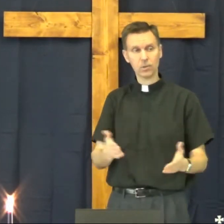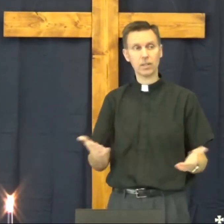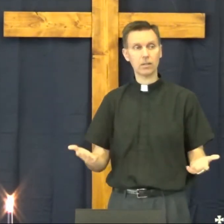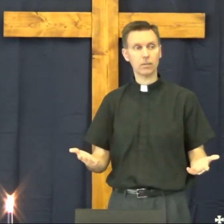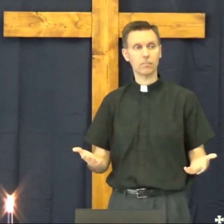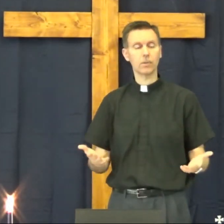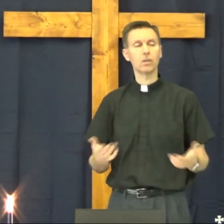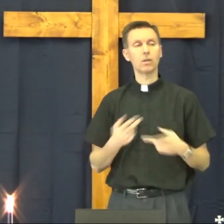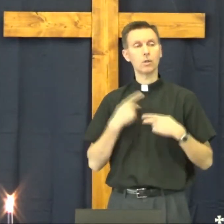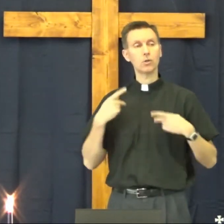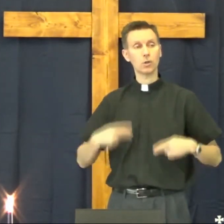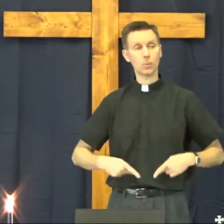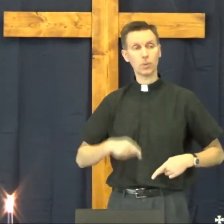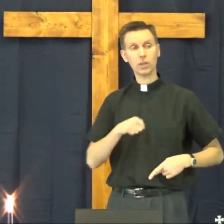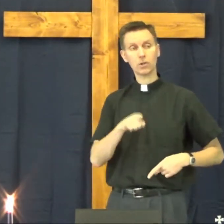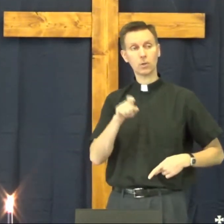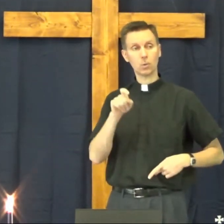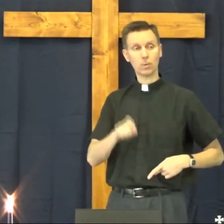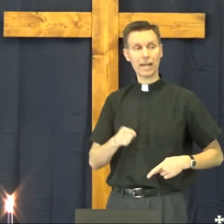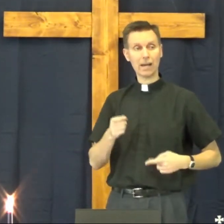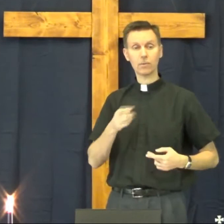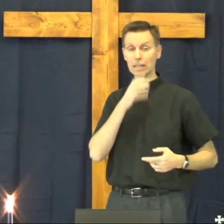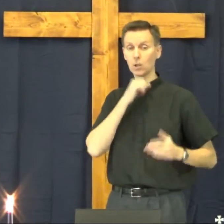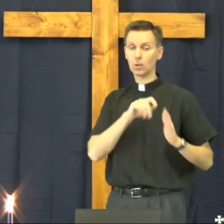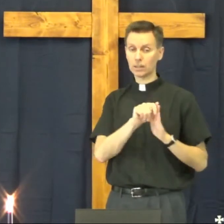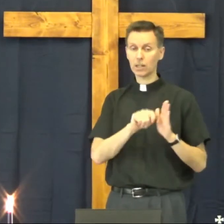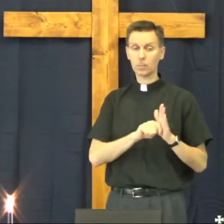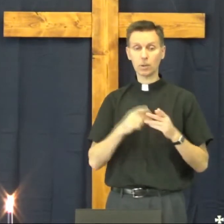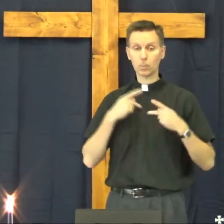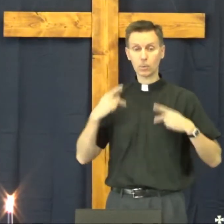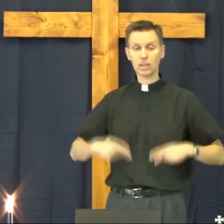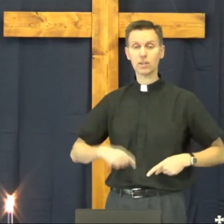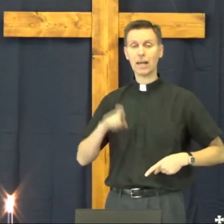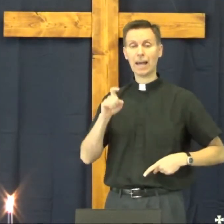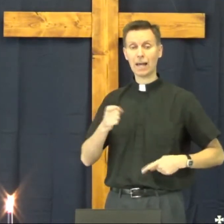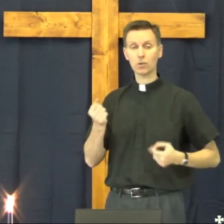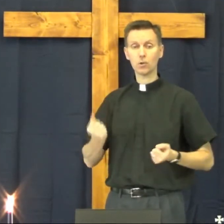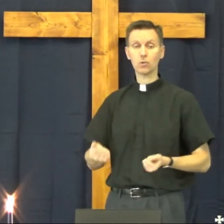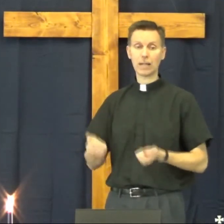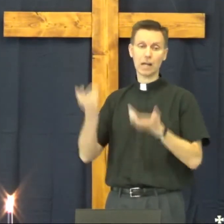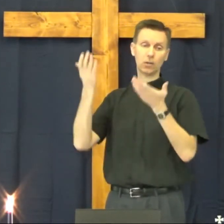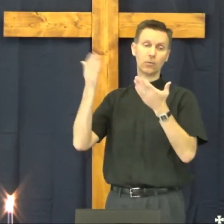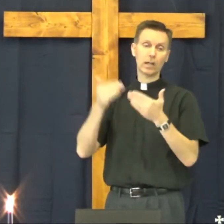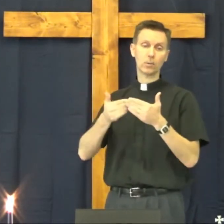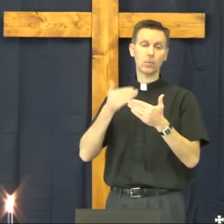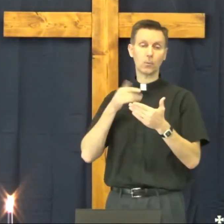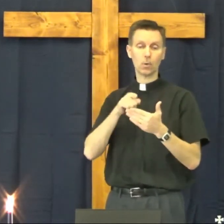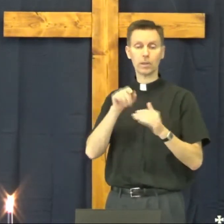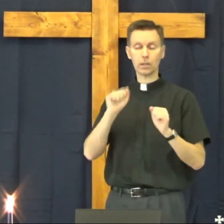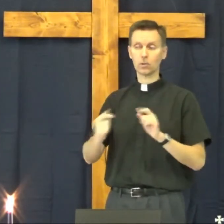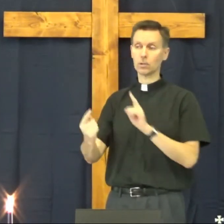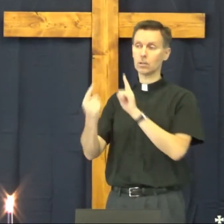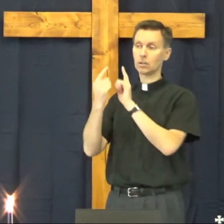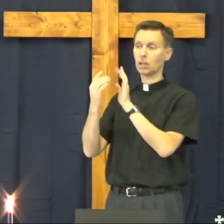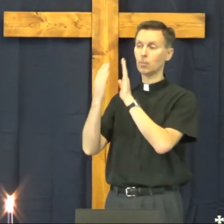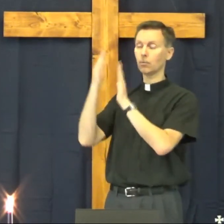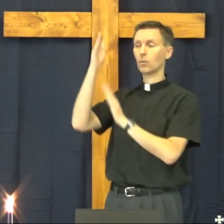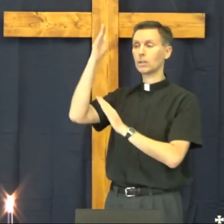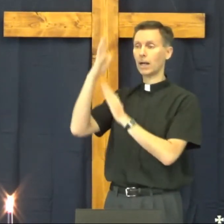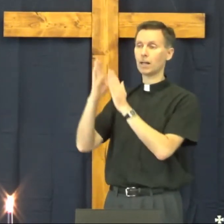sinner. So the priest would have, in the Old Testament, the priest had to sacrifice before he could come before God to